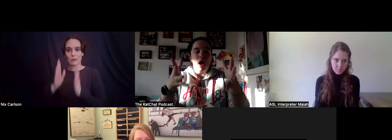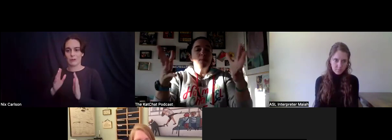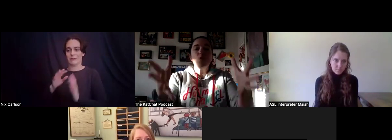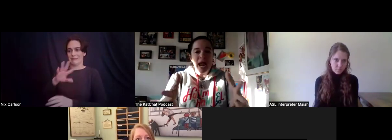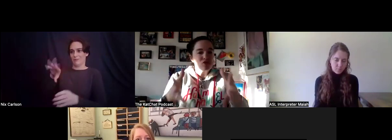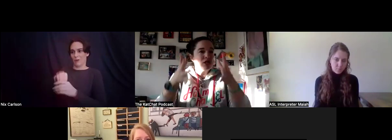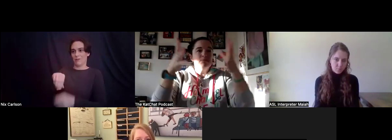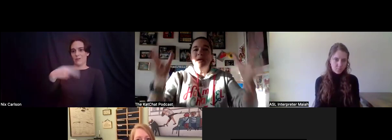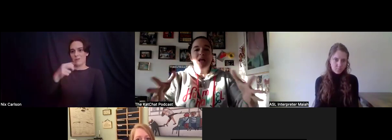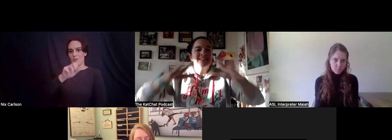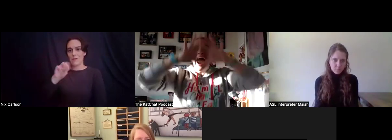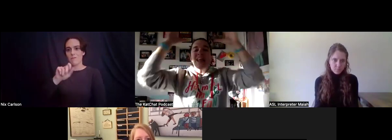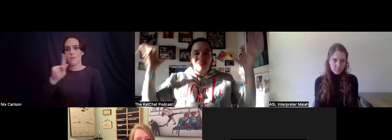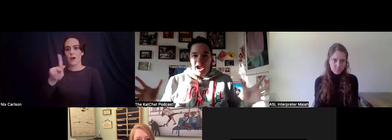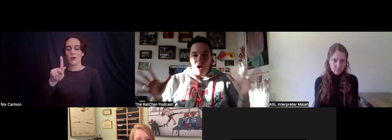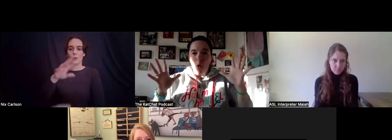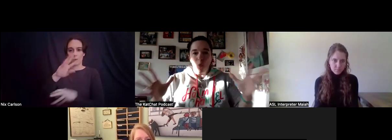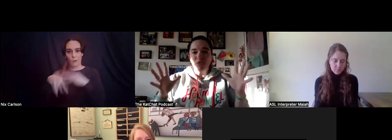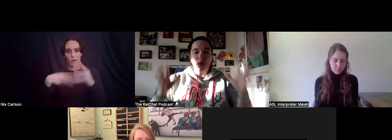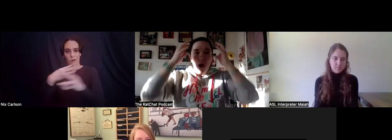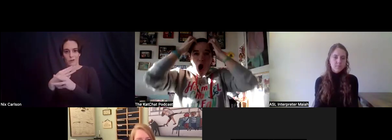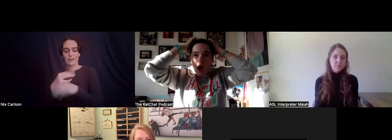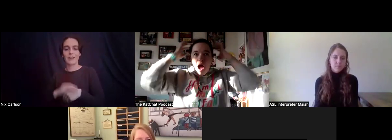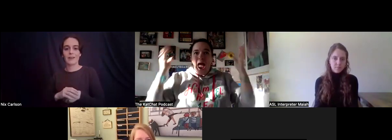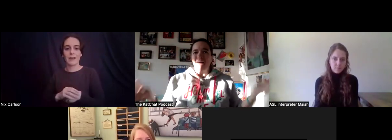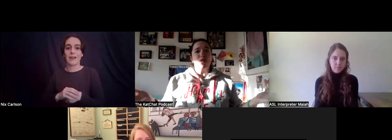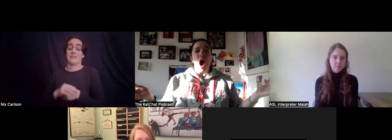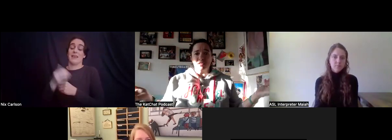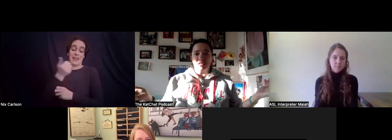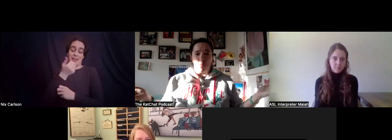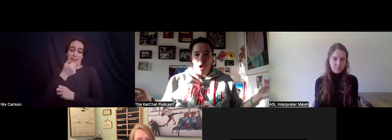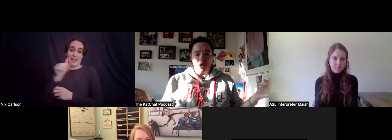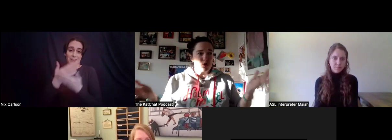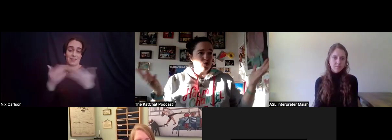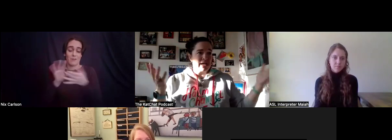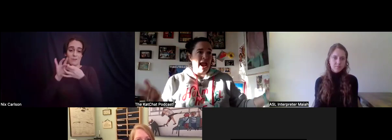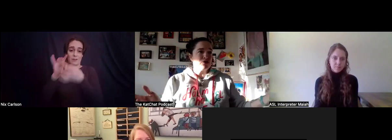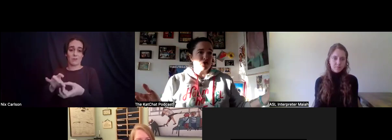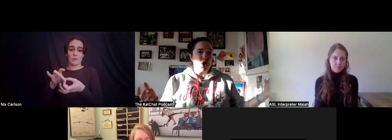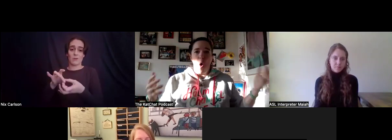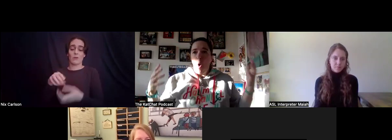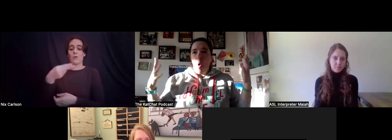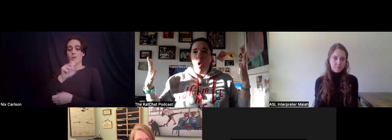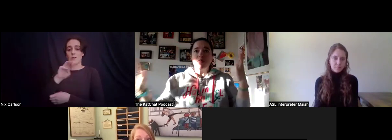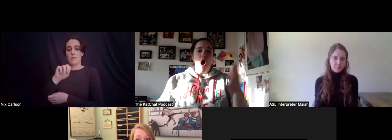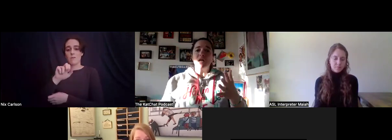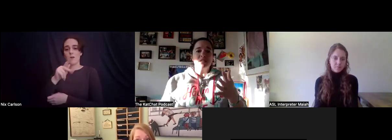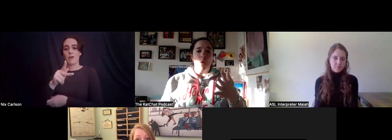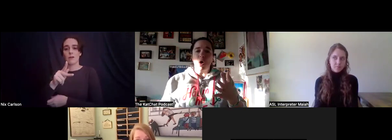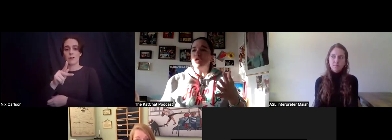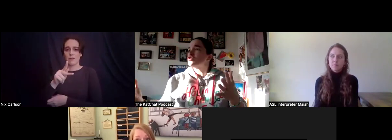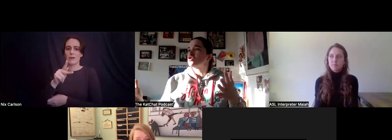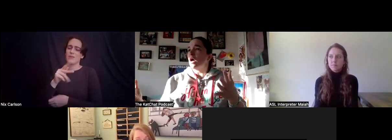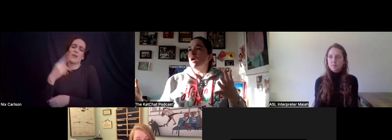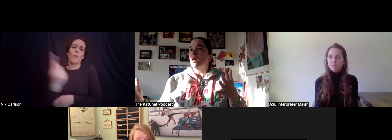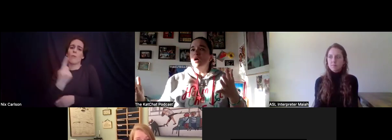media, communication, media, anything with yeah, Hallmark have lost someone due to cancer or lost